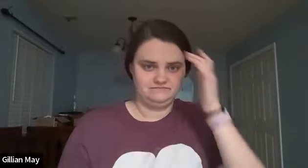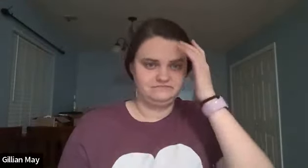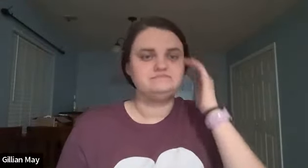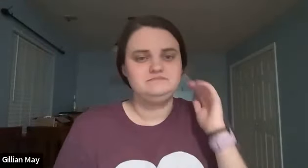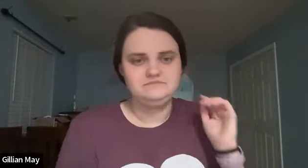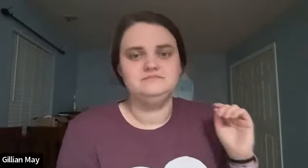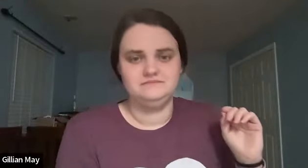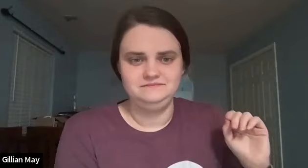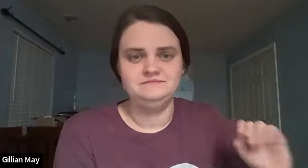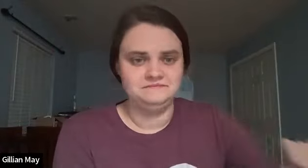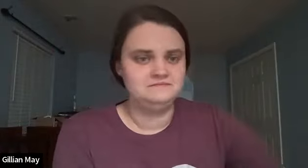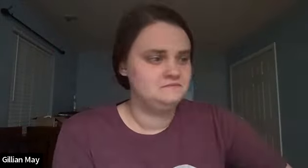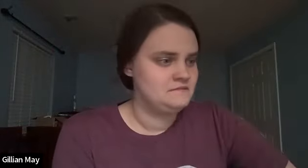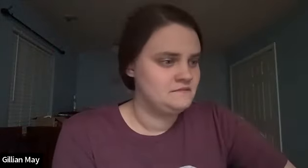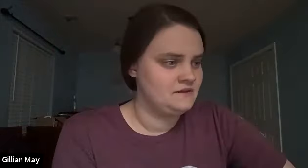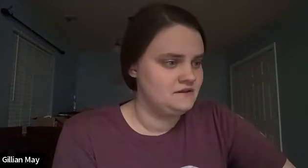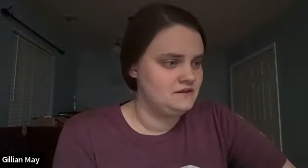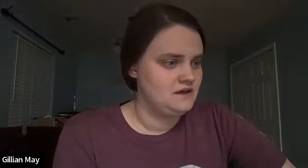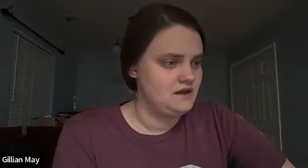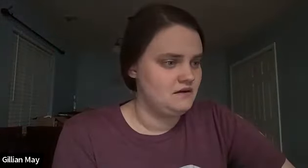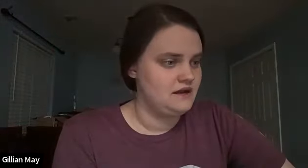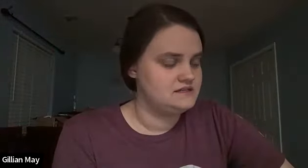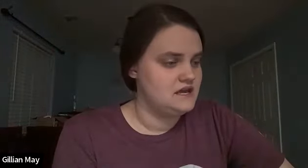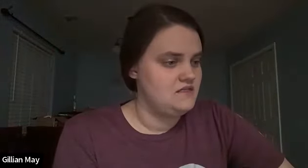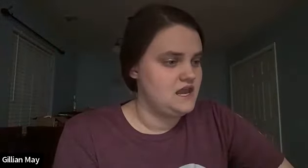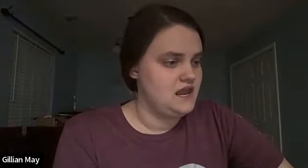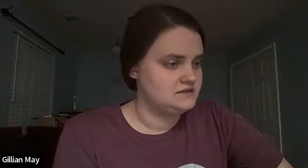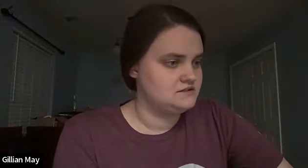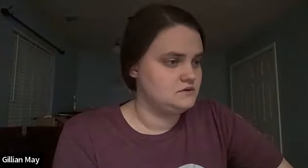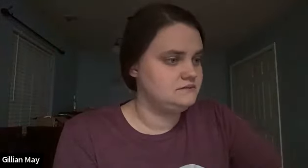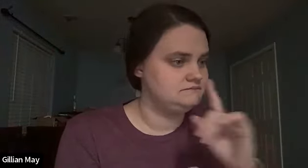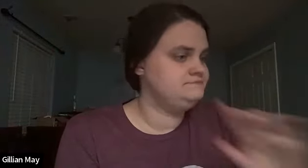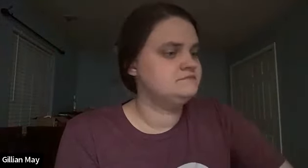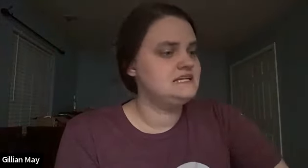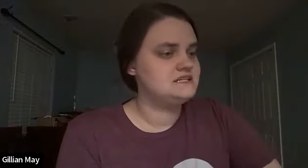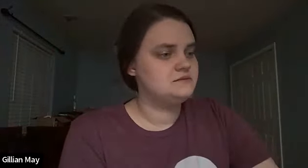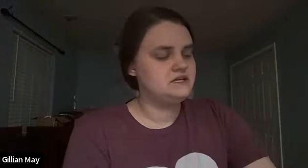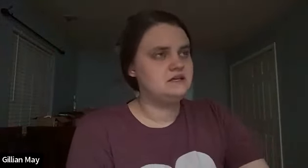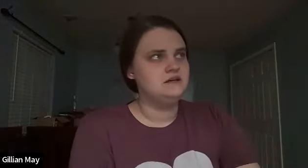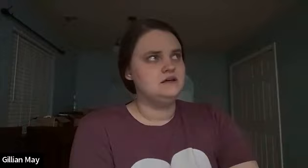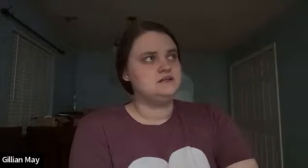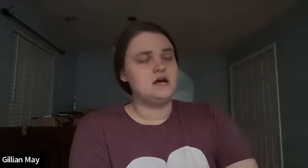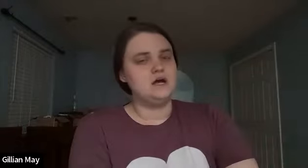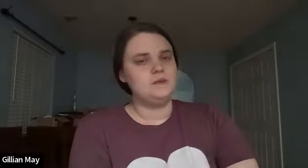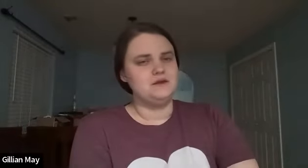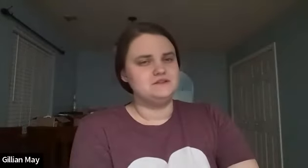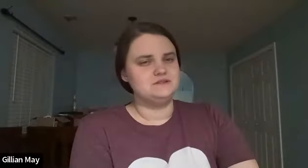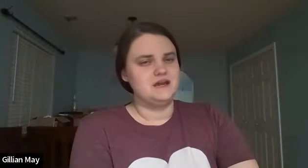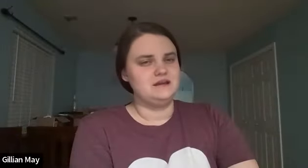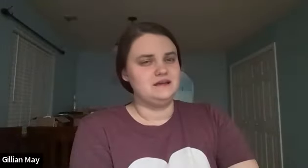person. All right. The next one is going to be, I know this one's kind of, I